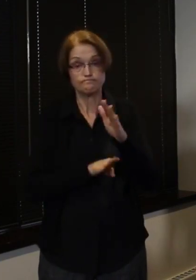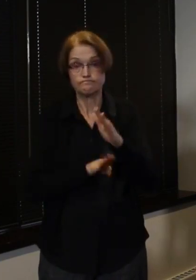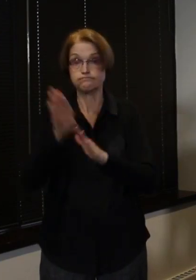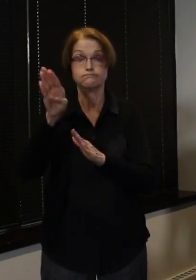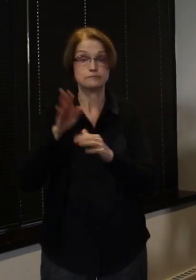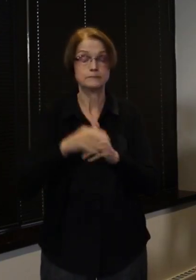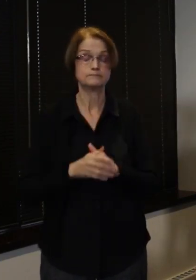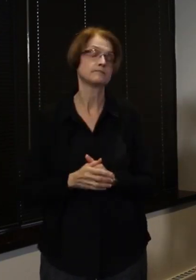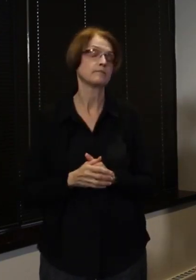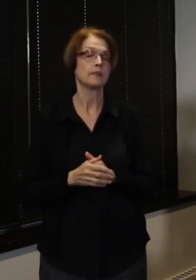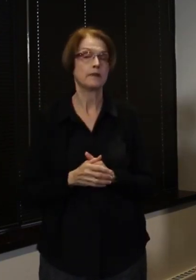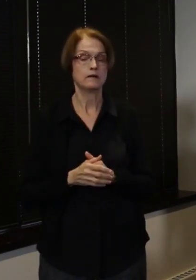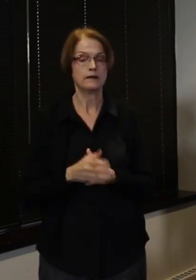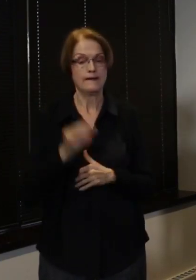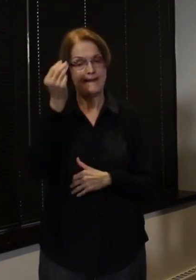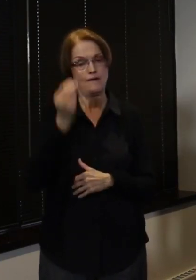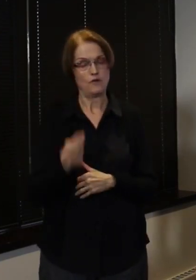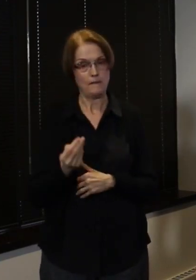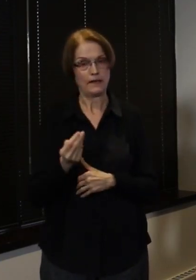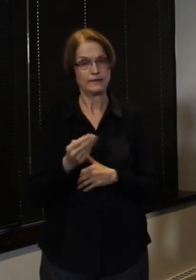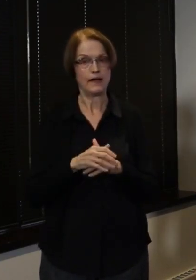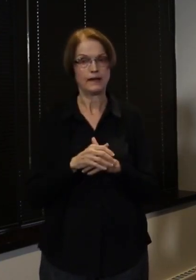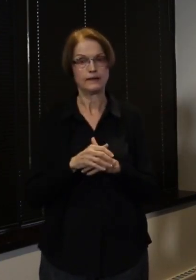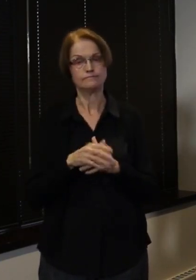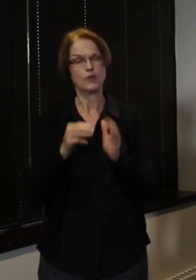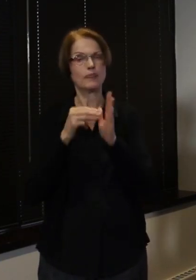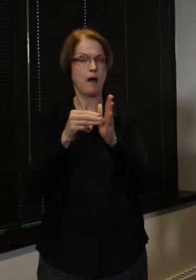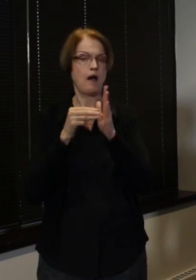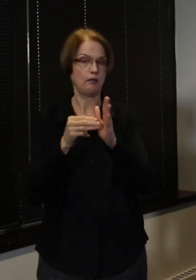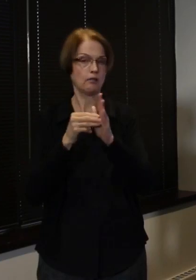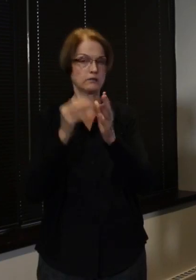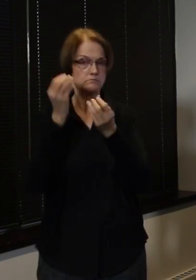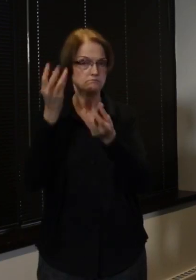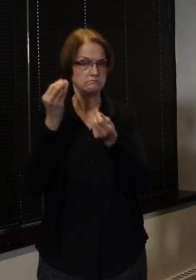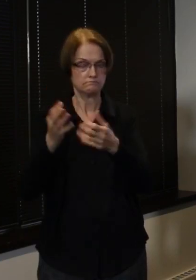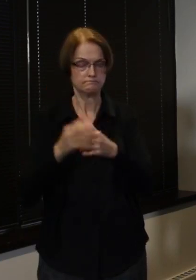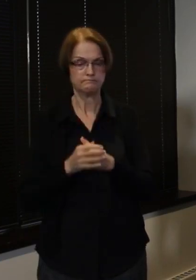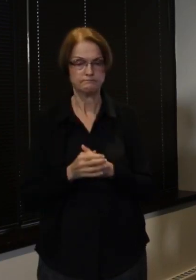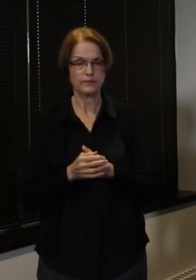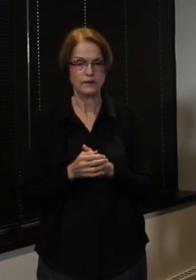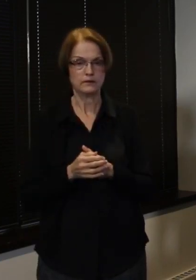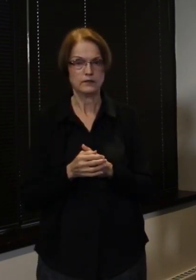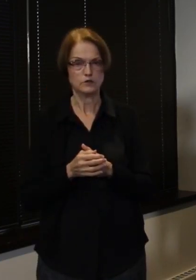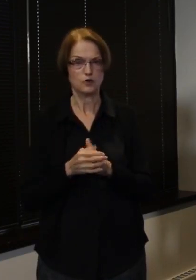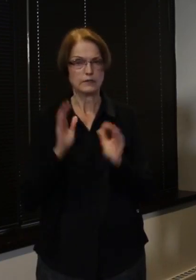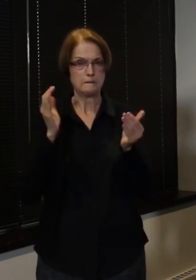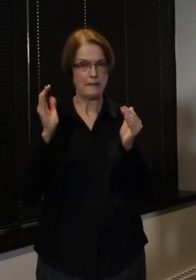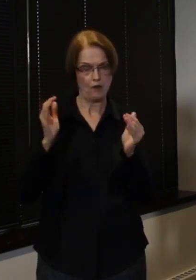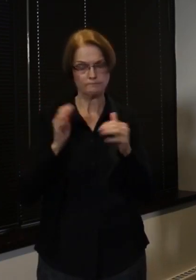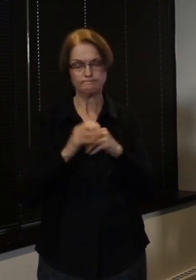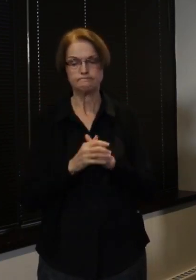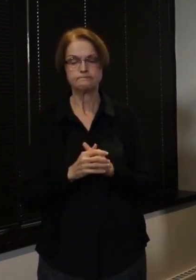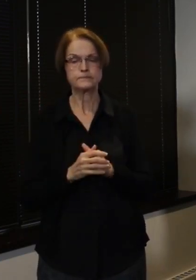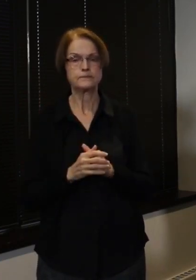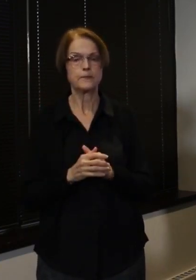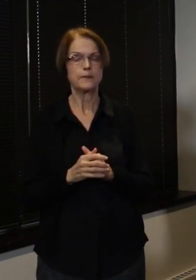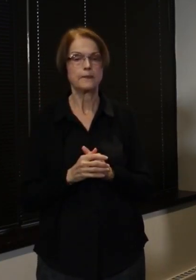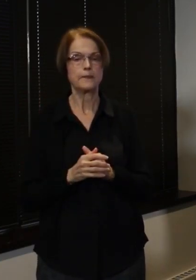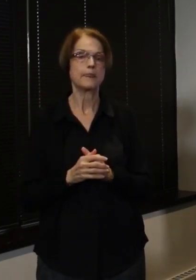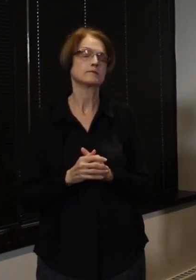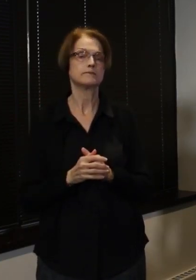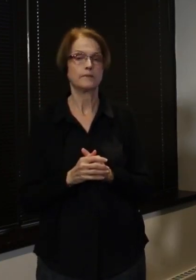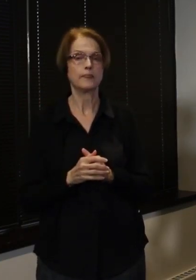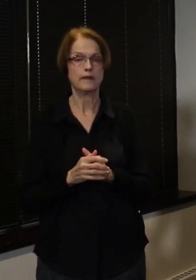On Mondays, we typically update everybody on the model as well and show everybody where we are. So this is